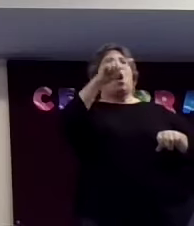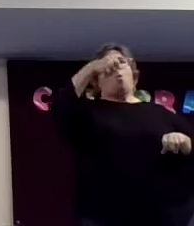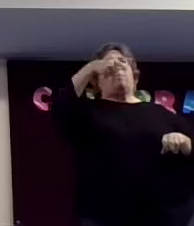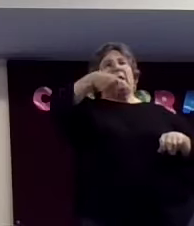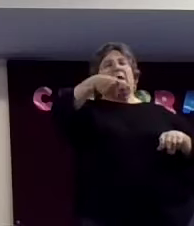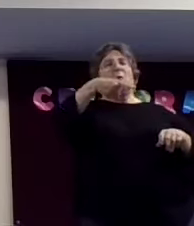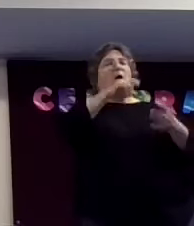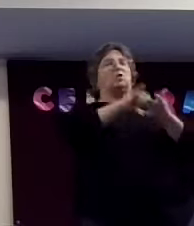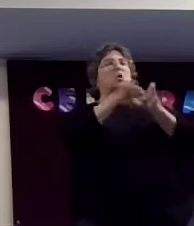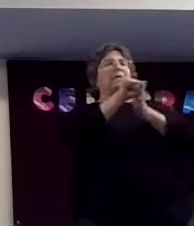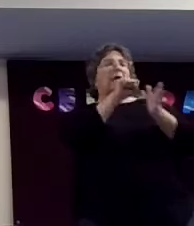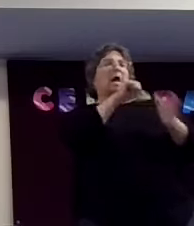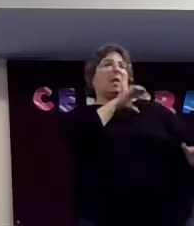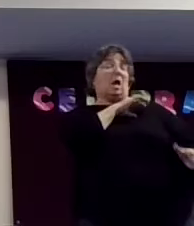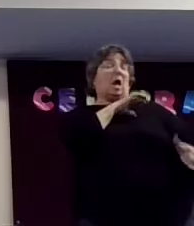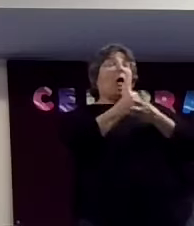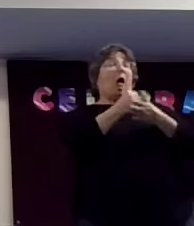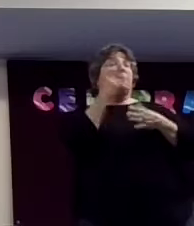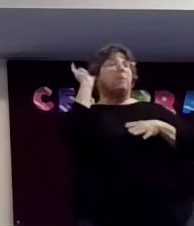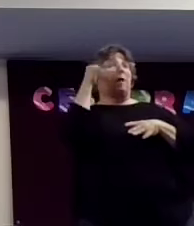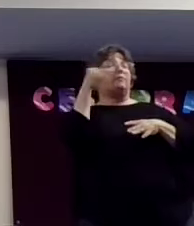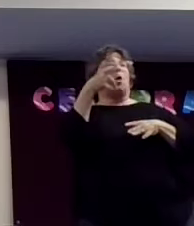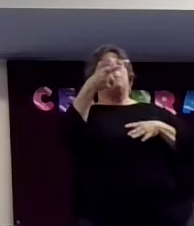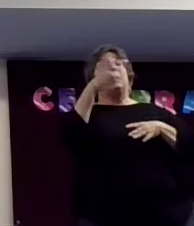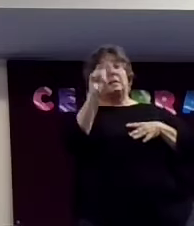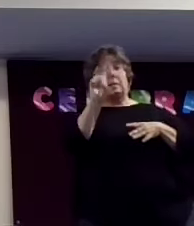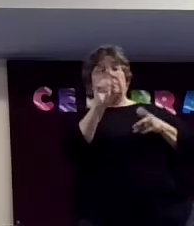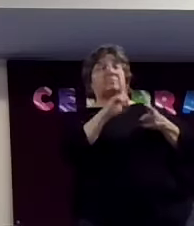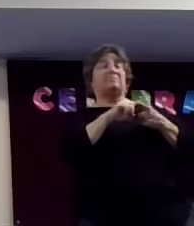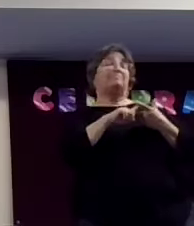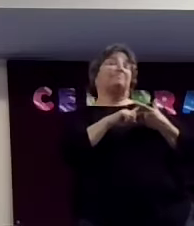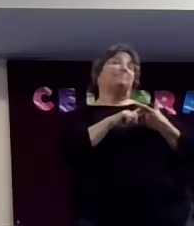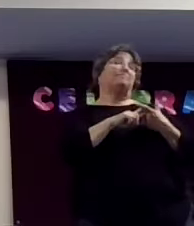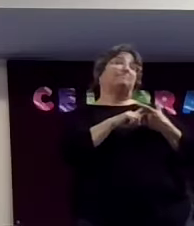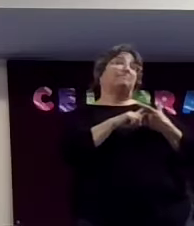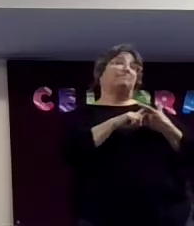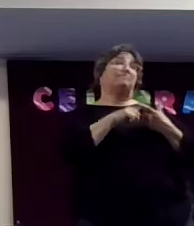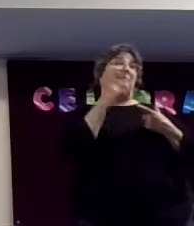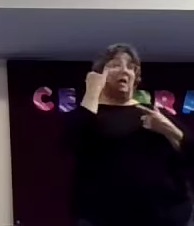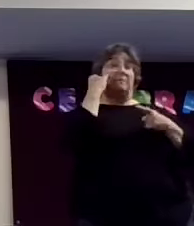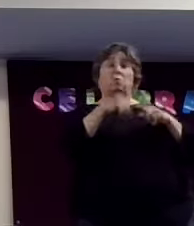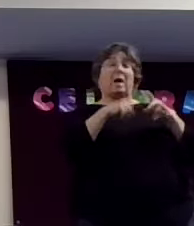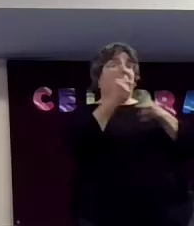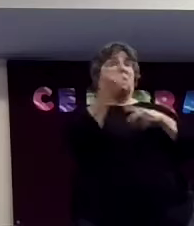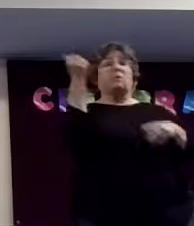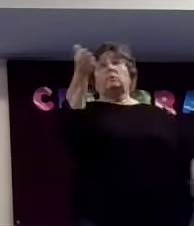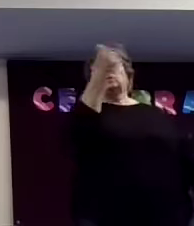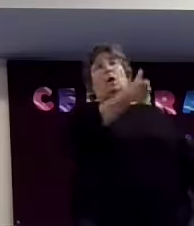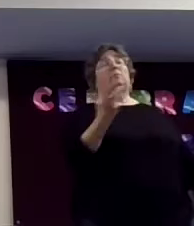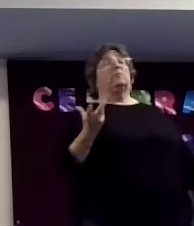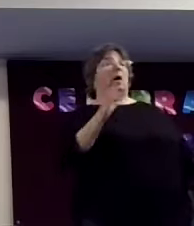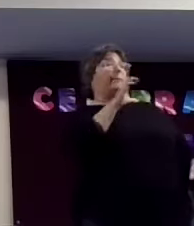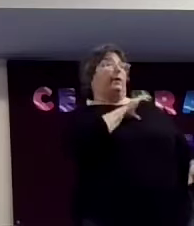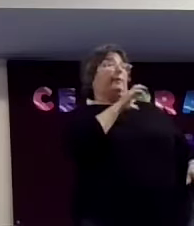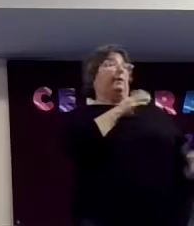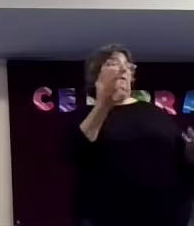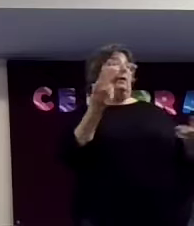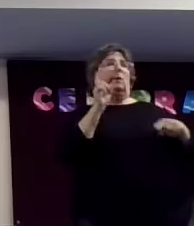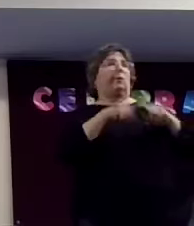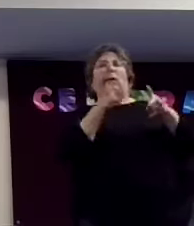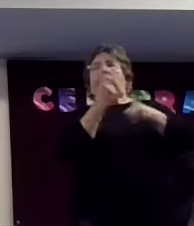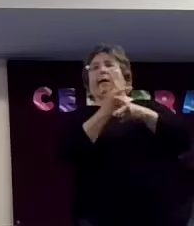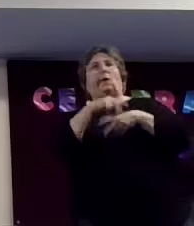with the New York State Police. I've helped out Buffalo PD on several occasions. If you can't take care of yourself as a police officer,